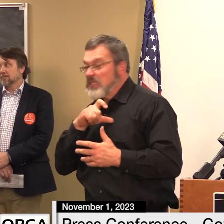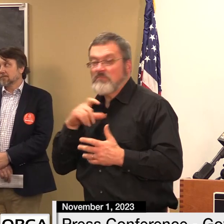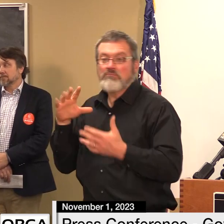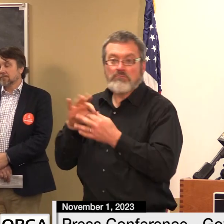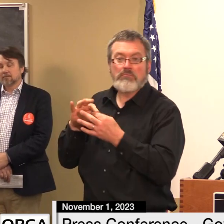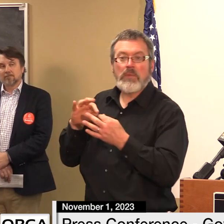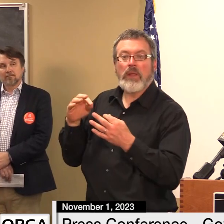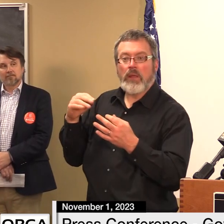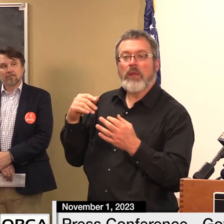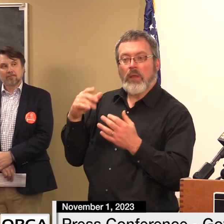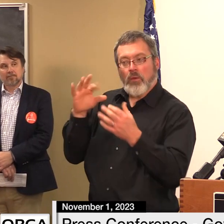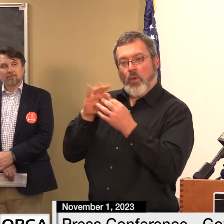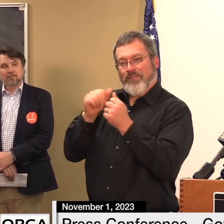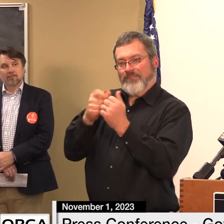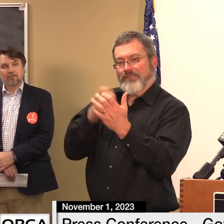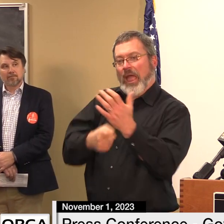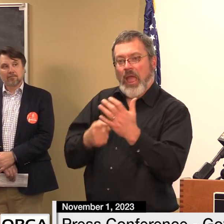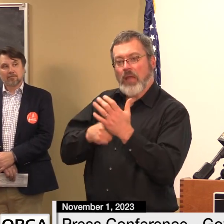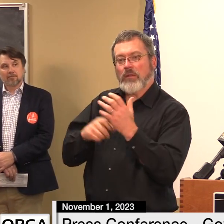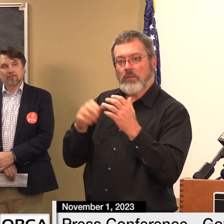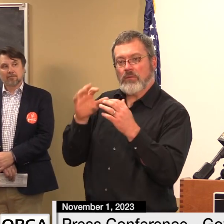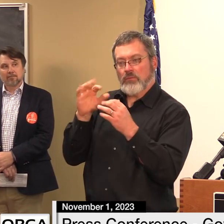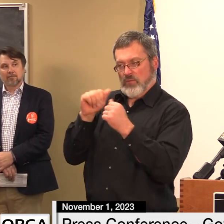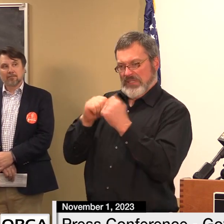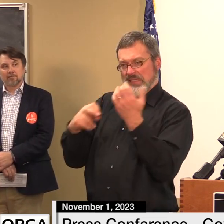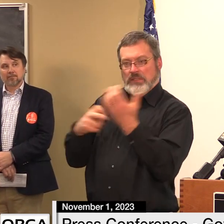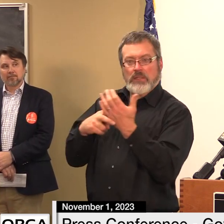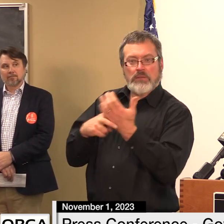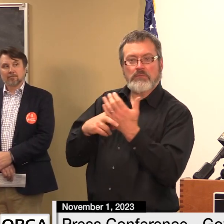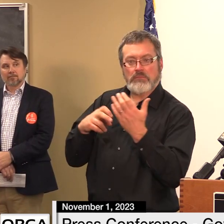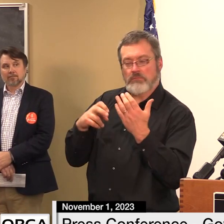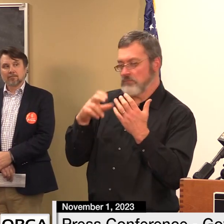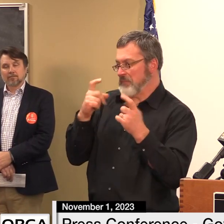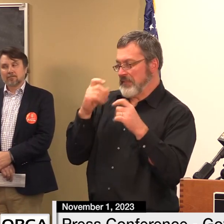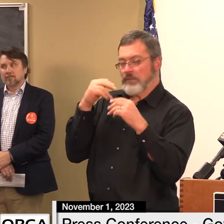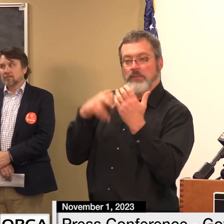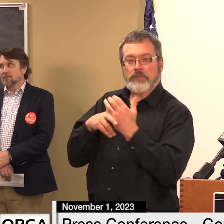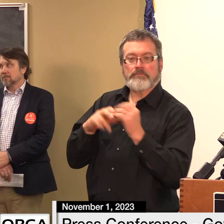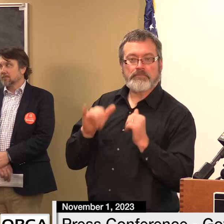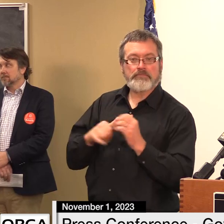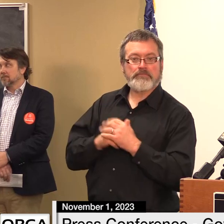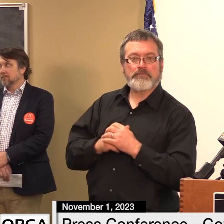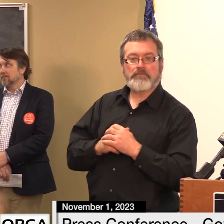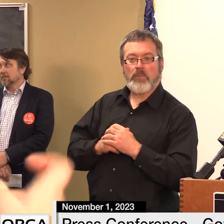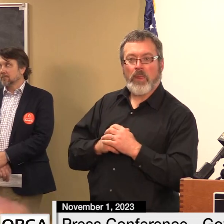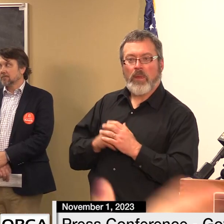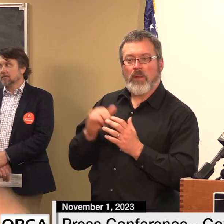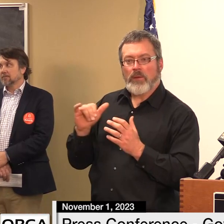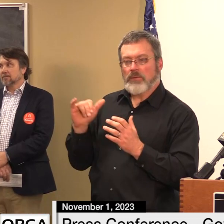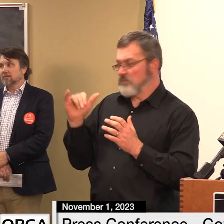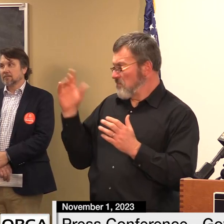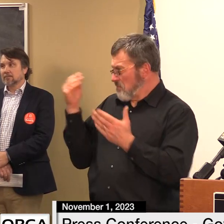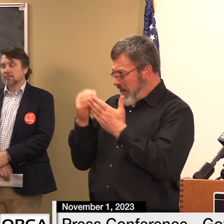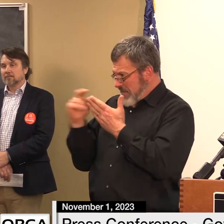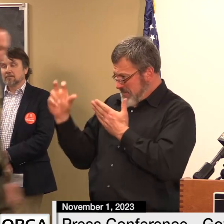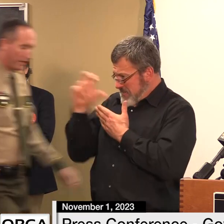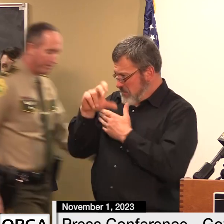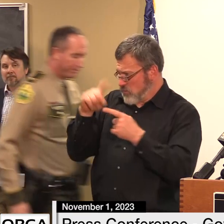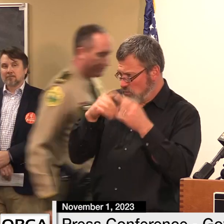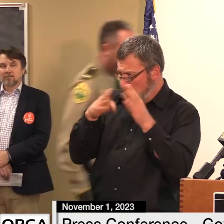fines associated with a speeding penalty, doesn't that go into the general fund, or is that?